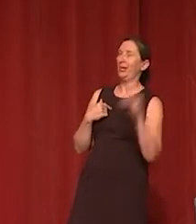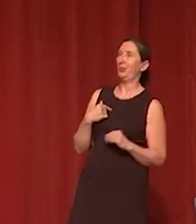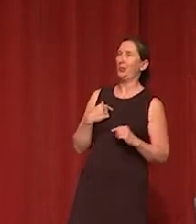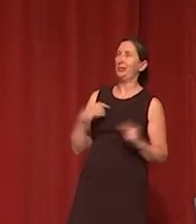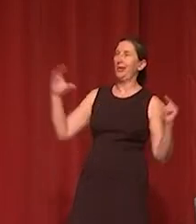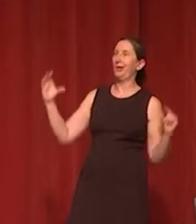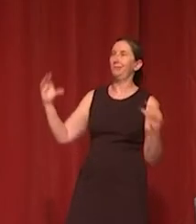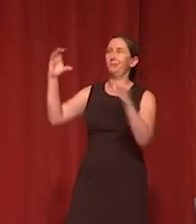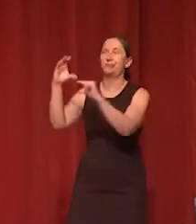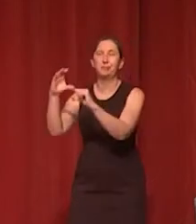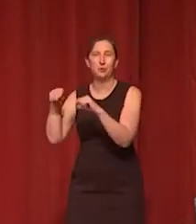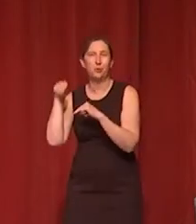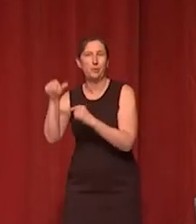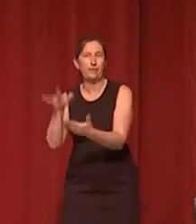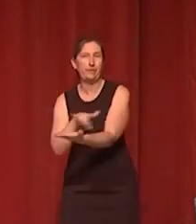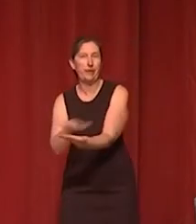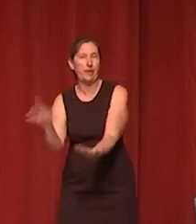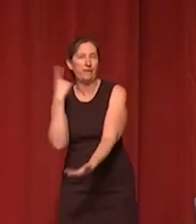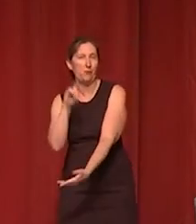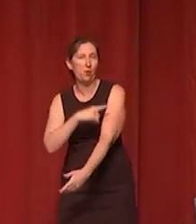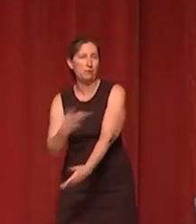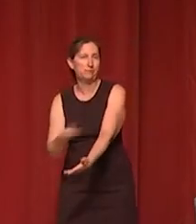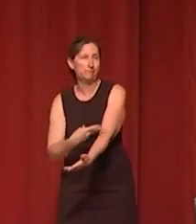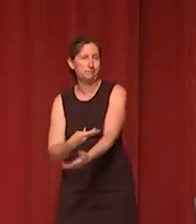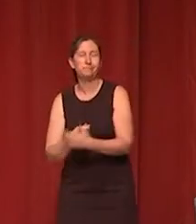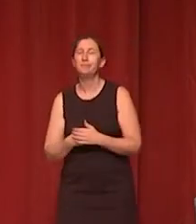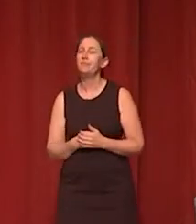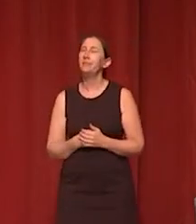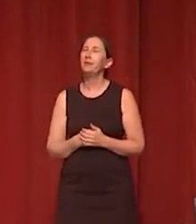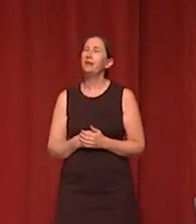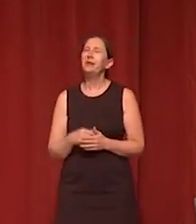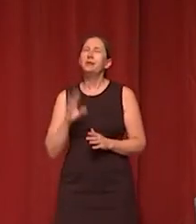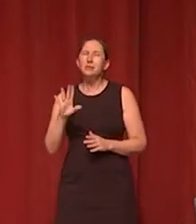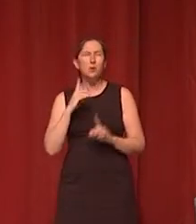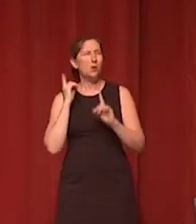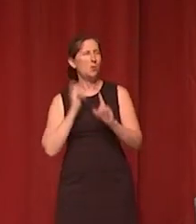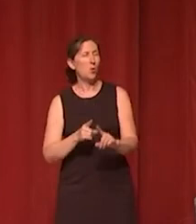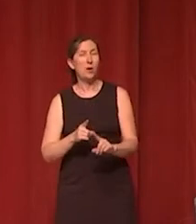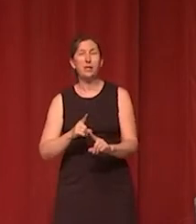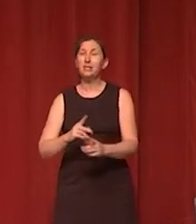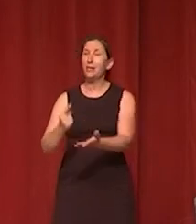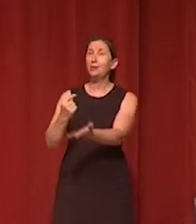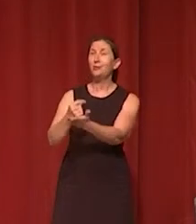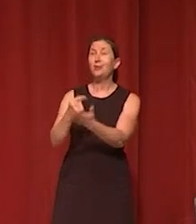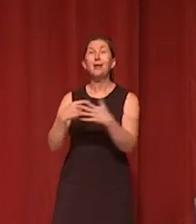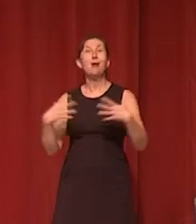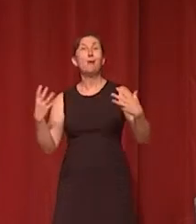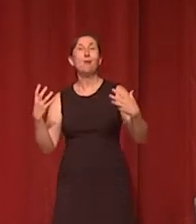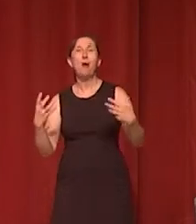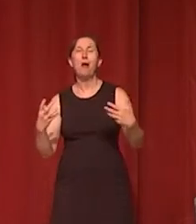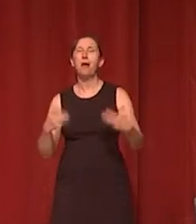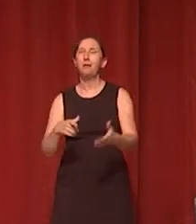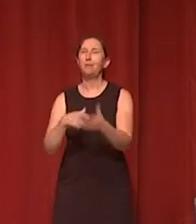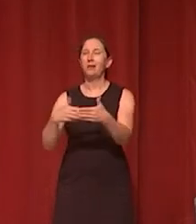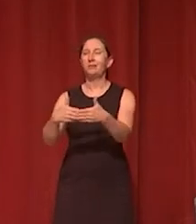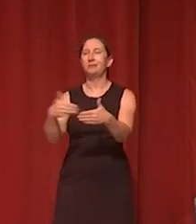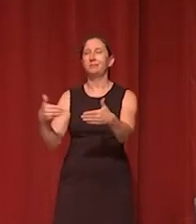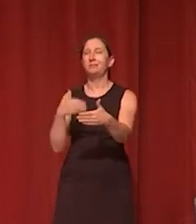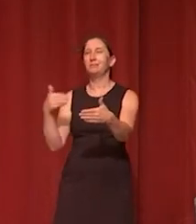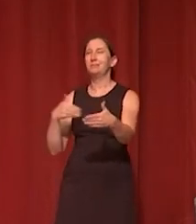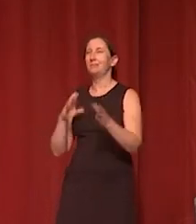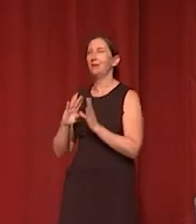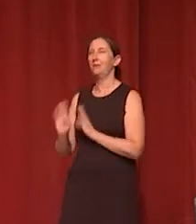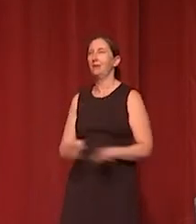a number of those things get put in place, gives us some lead time of trying to get things set up in our infusion centers and then have